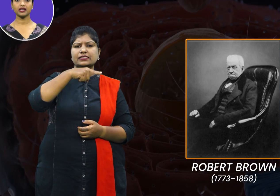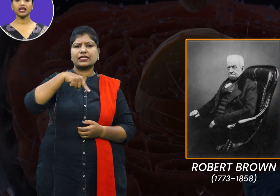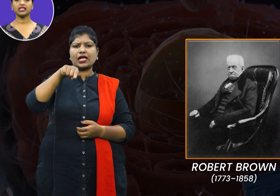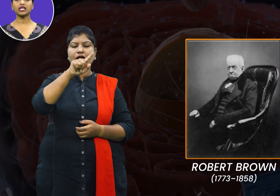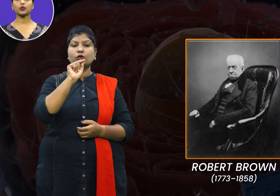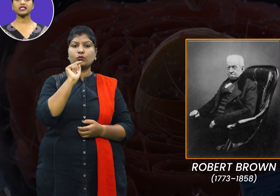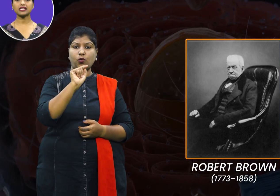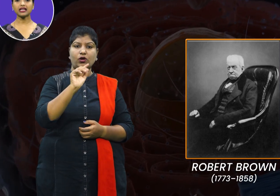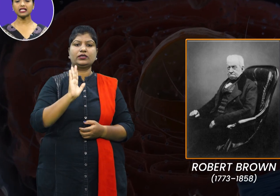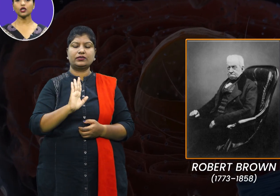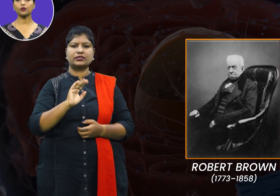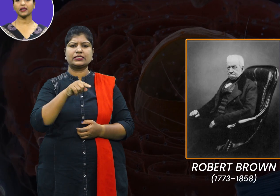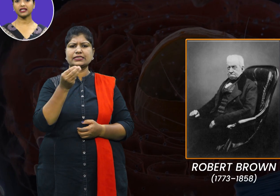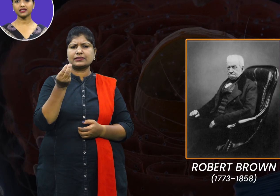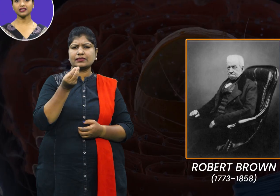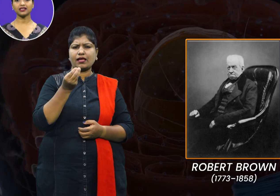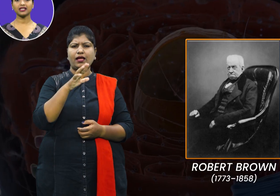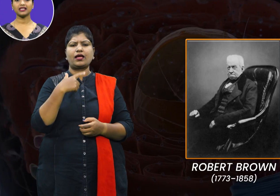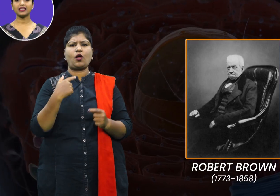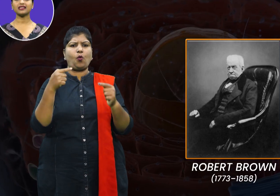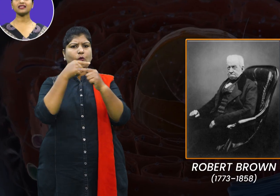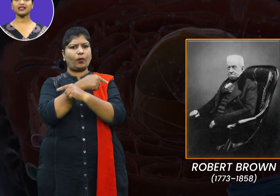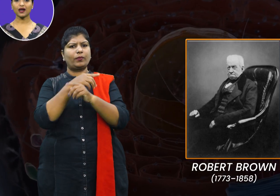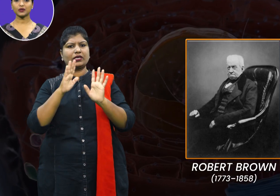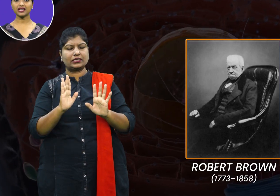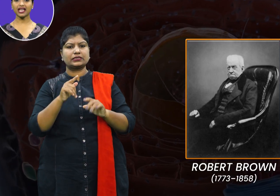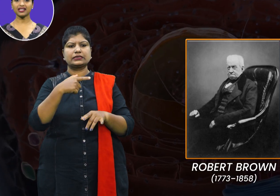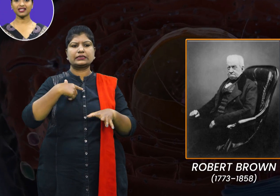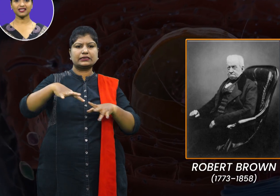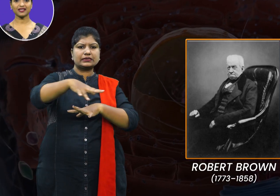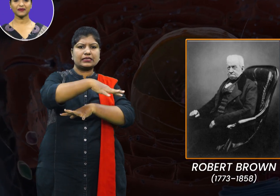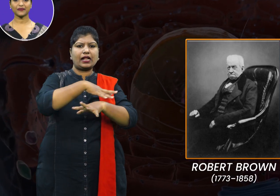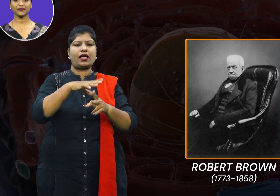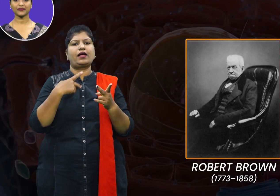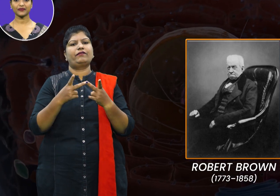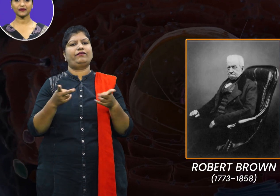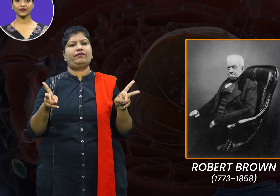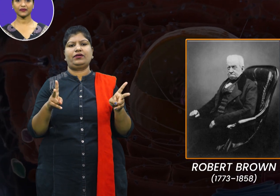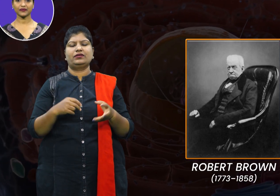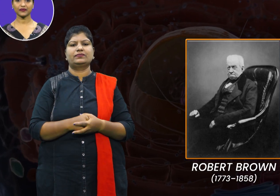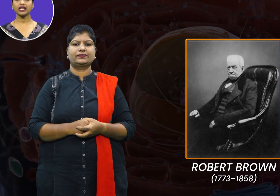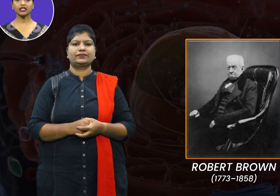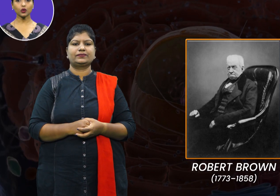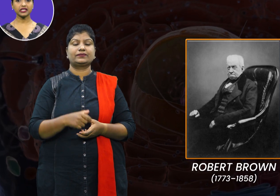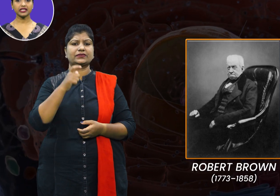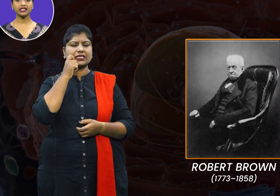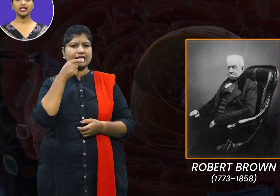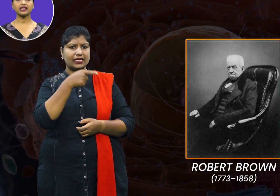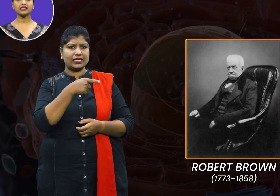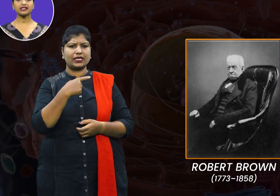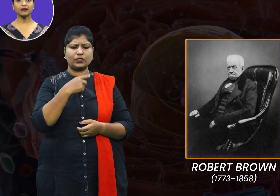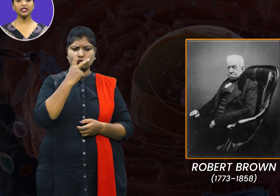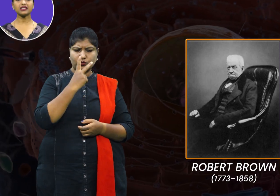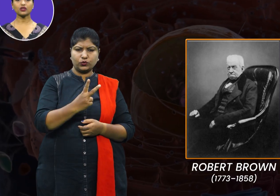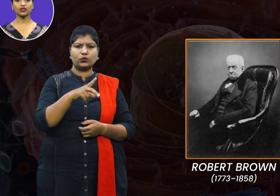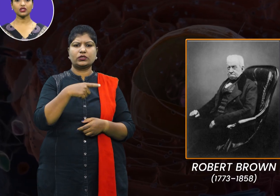spot that was slightly opaquer than the surrounding areas. He noted